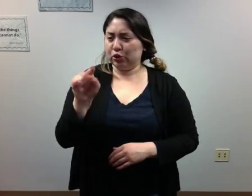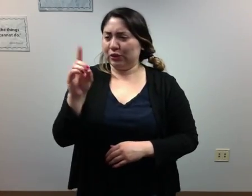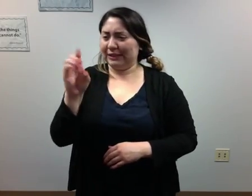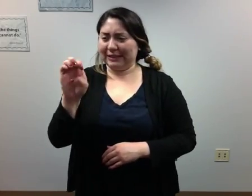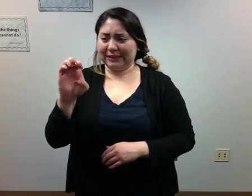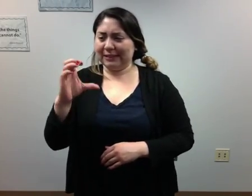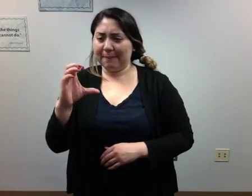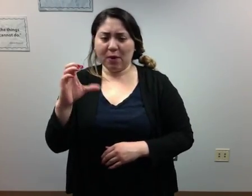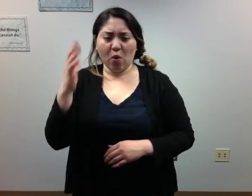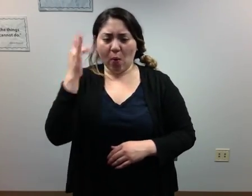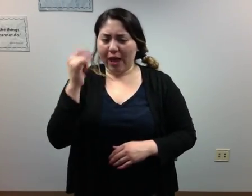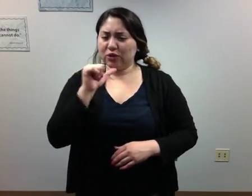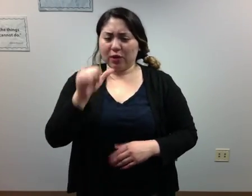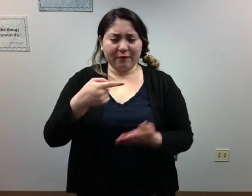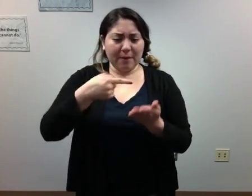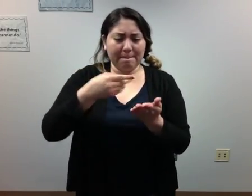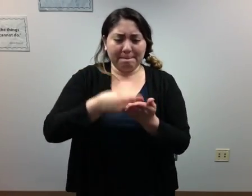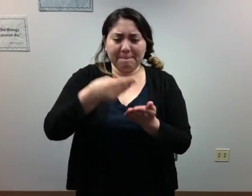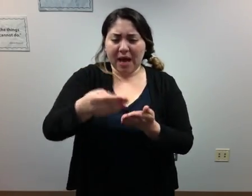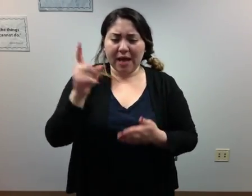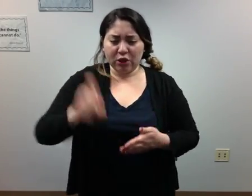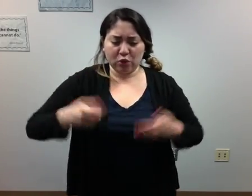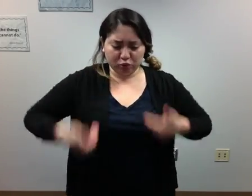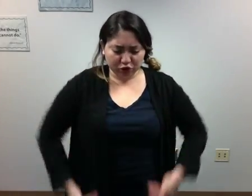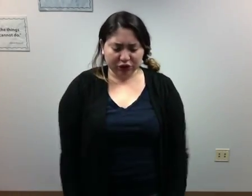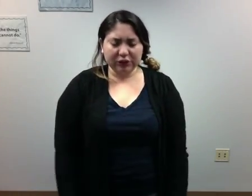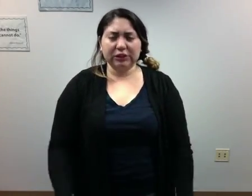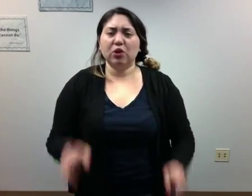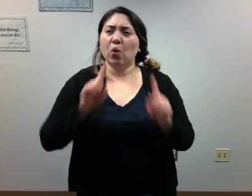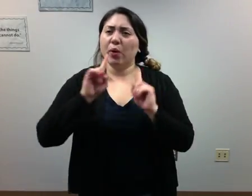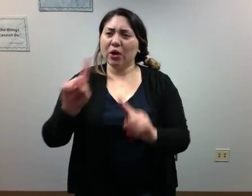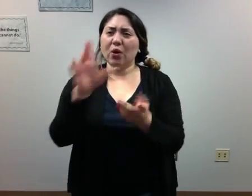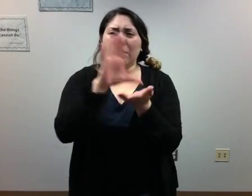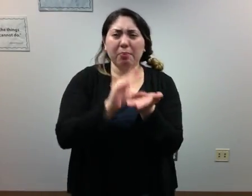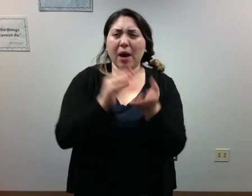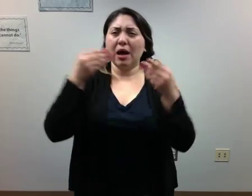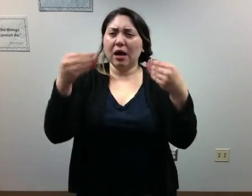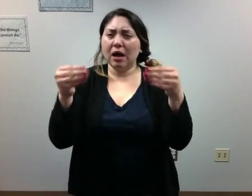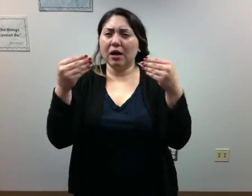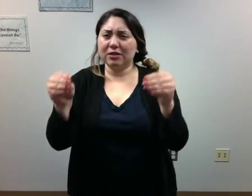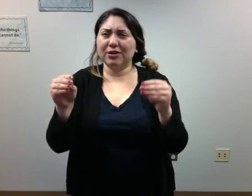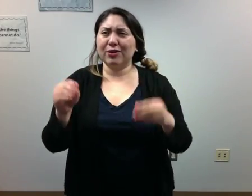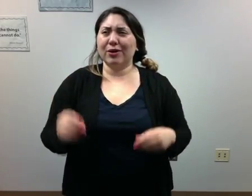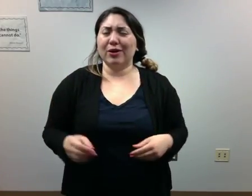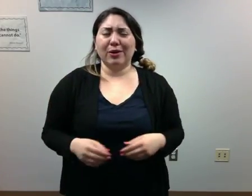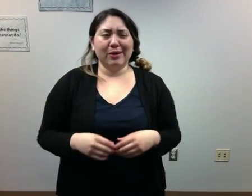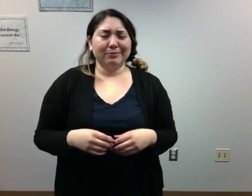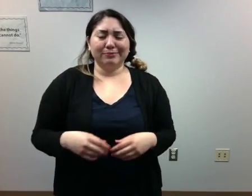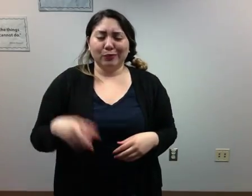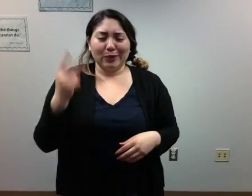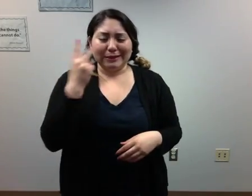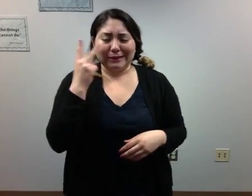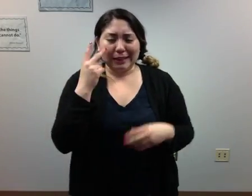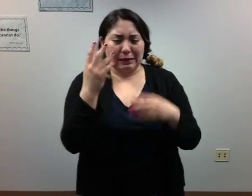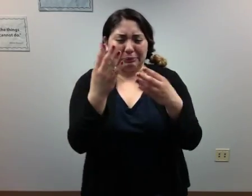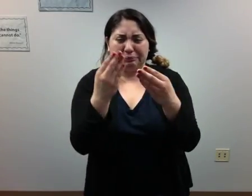jeans. We buy clothes at the budget stores and we have them fray and fade and stretch in the first